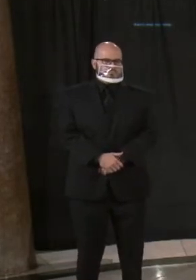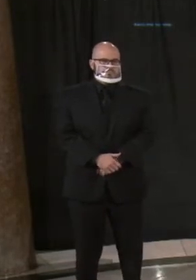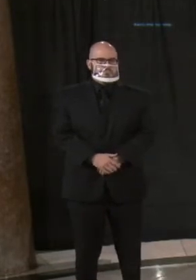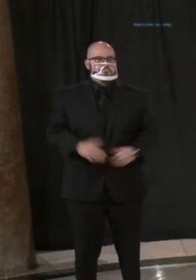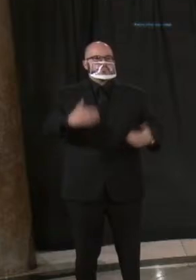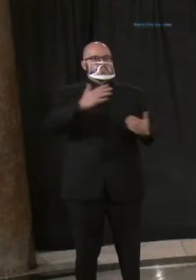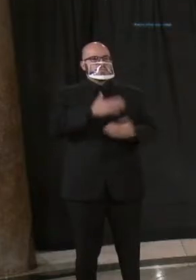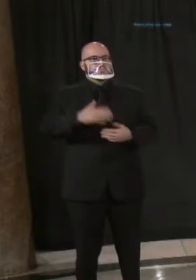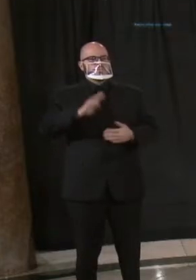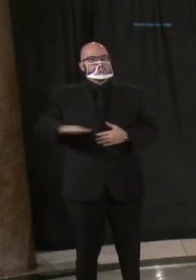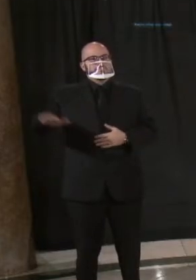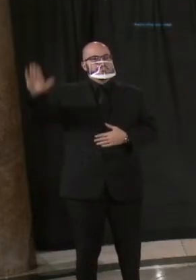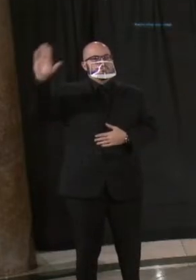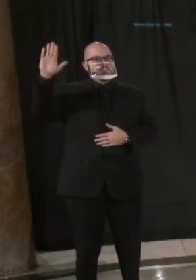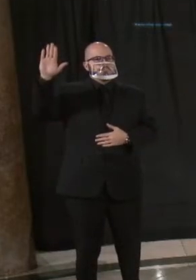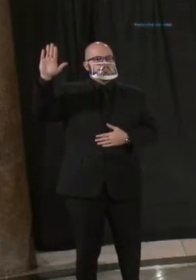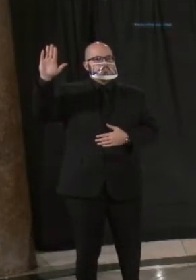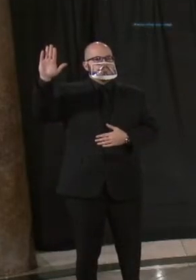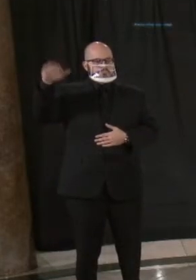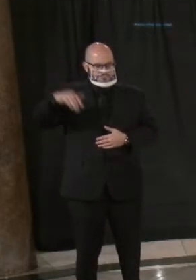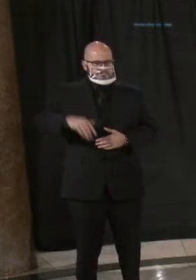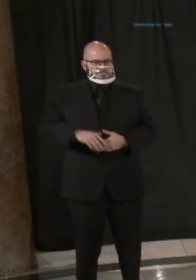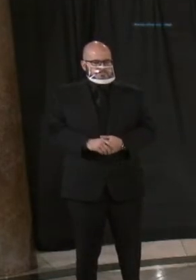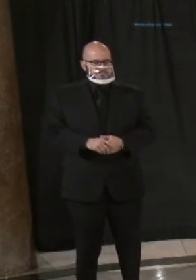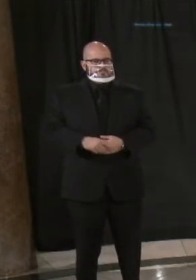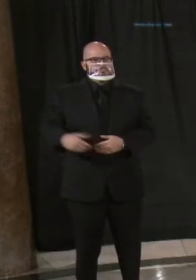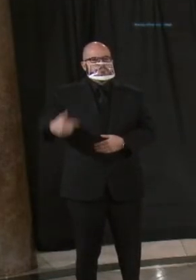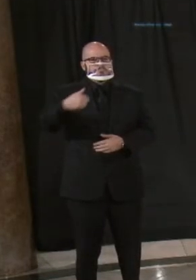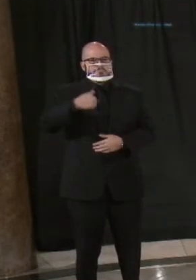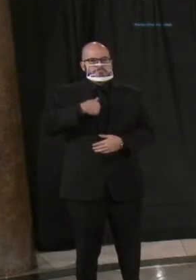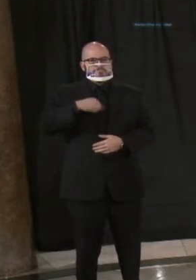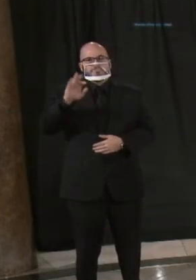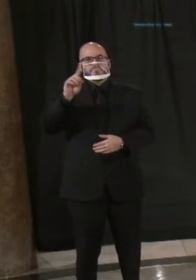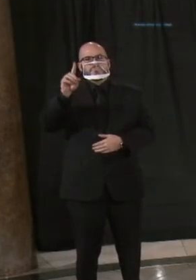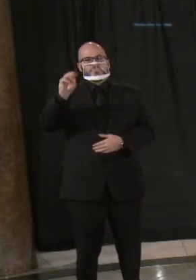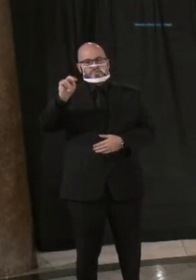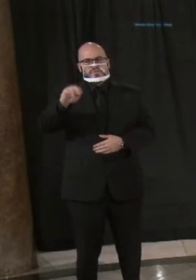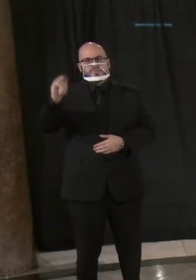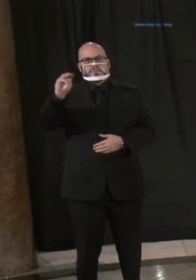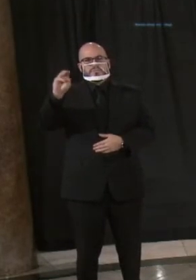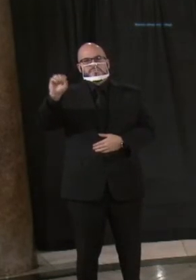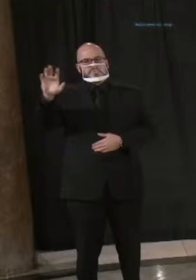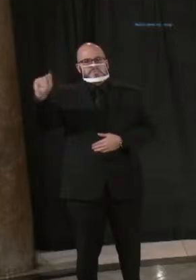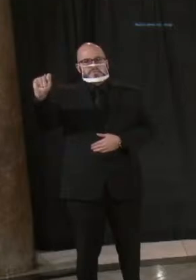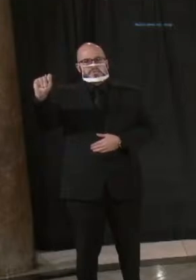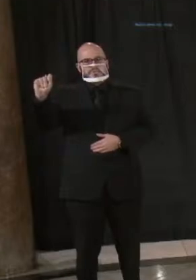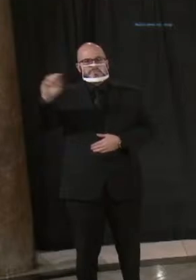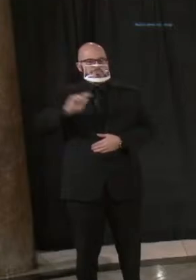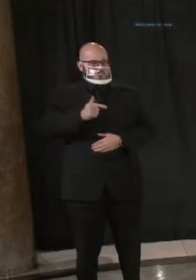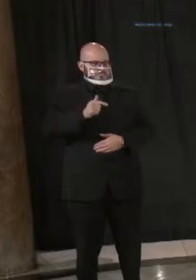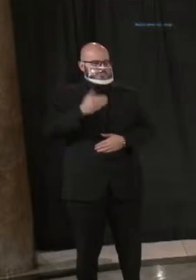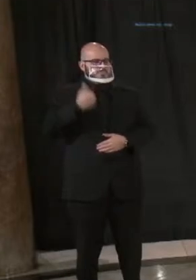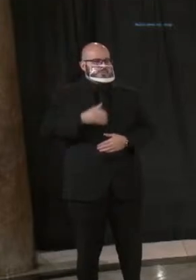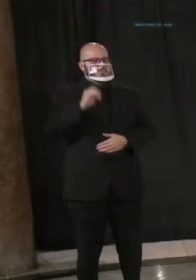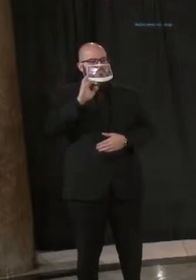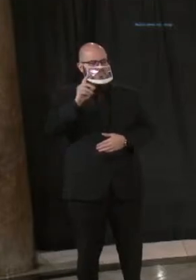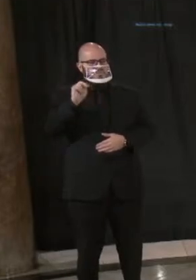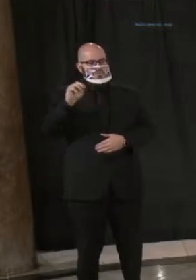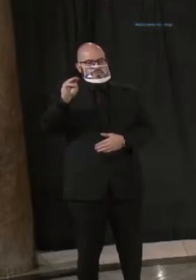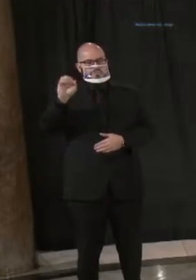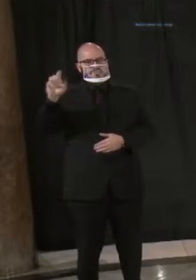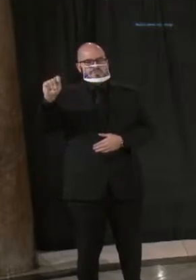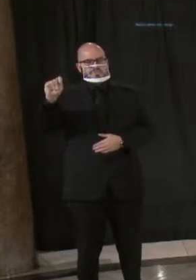Please raise your right hand. I, Brandon M. Scott, I, Brandon M. Scott,